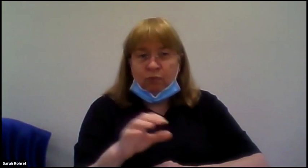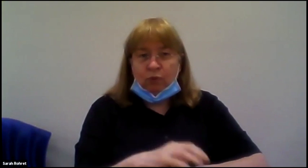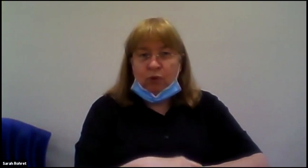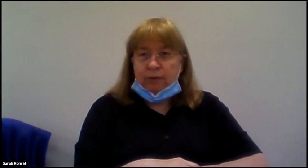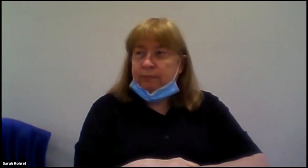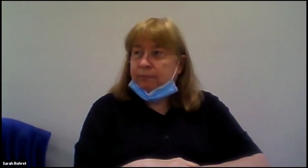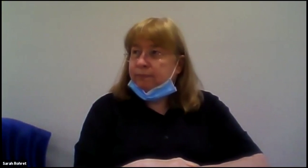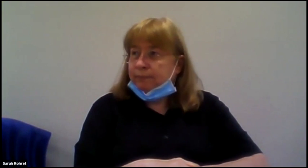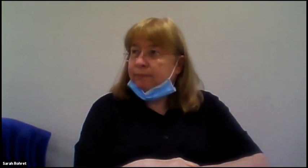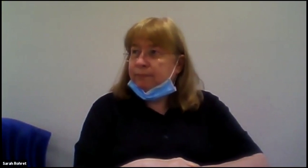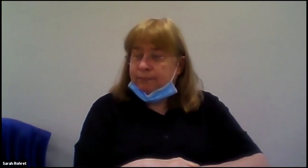before.